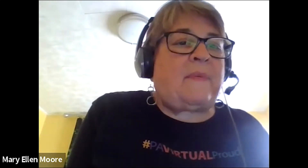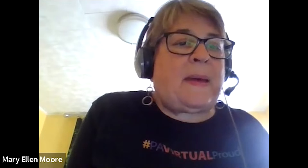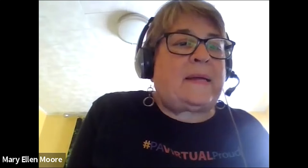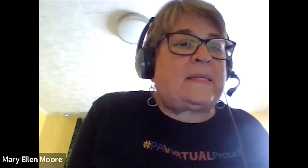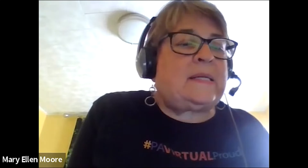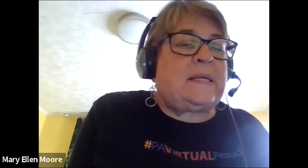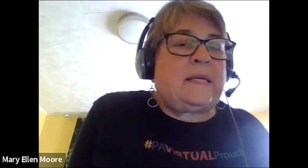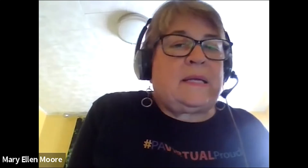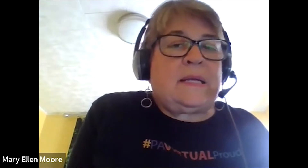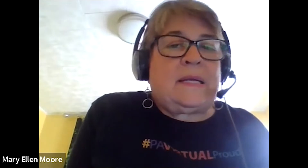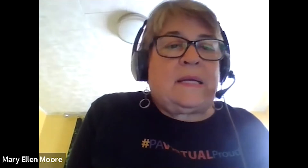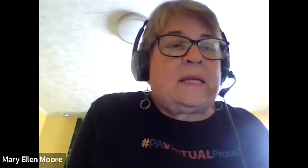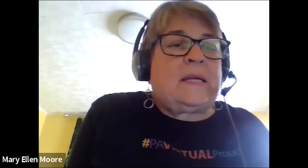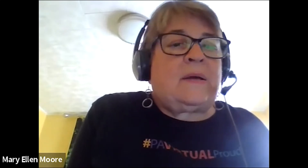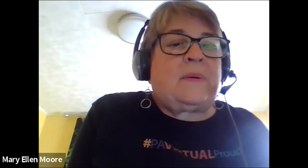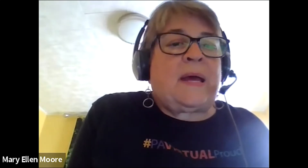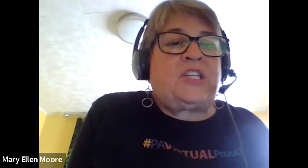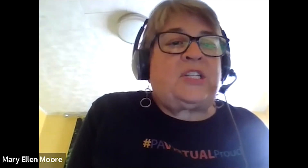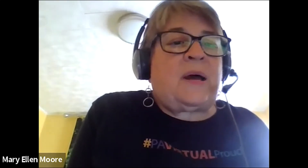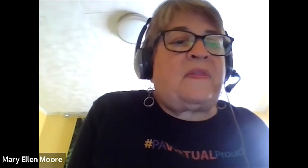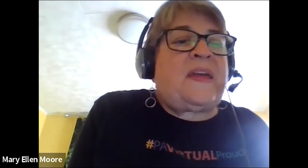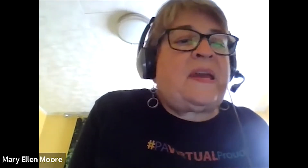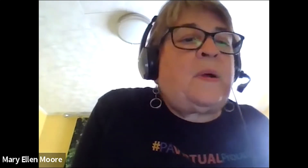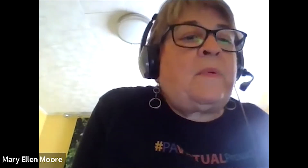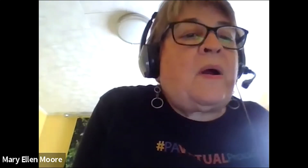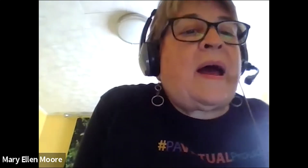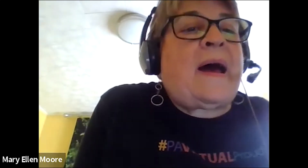pet. Okay, I think we were at